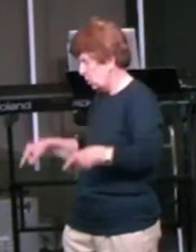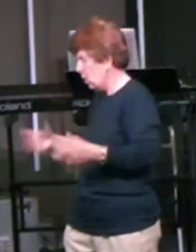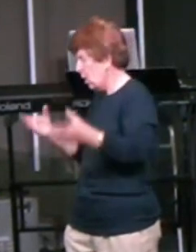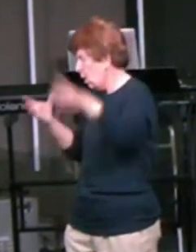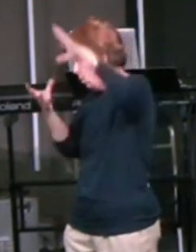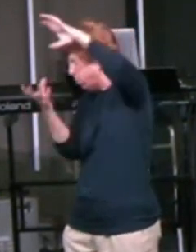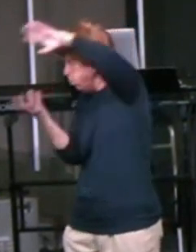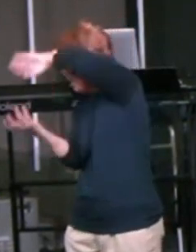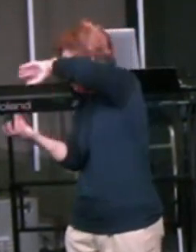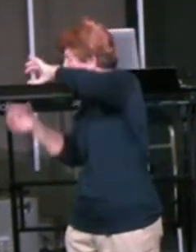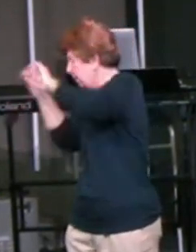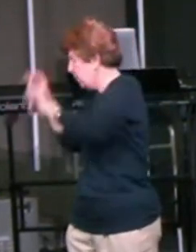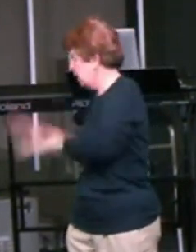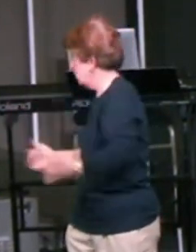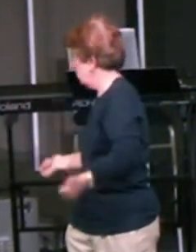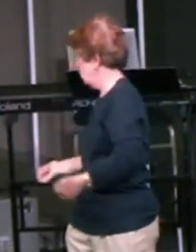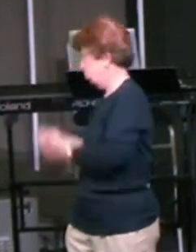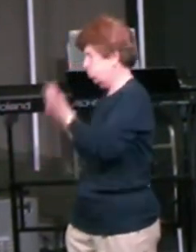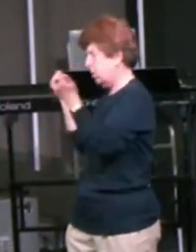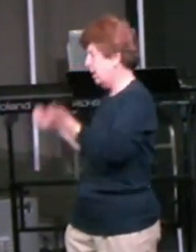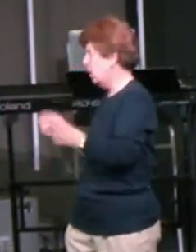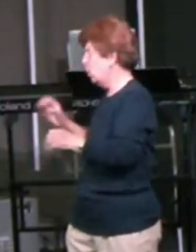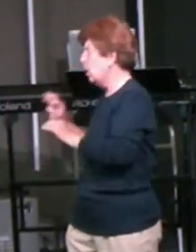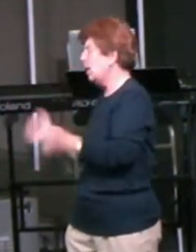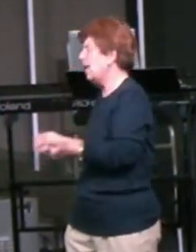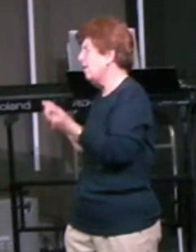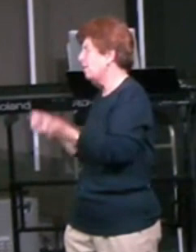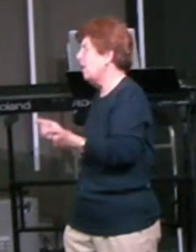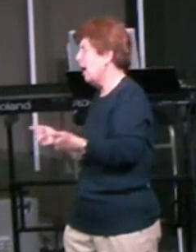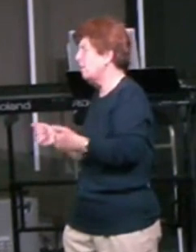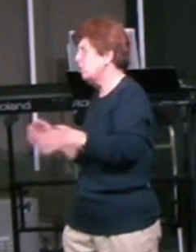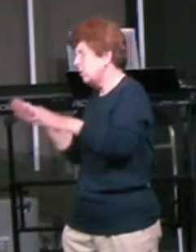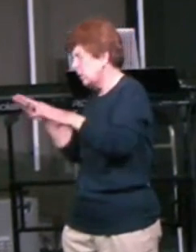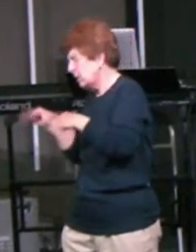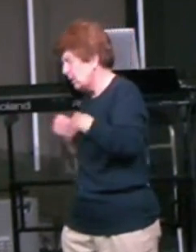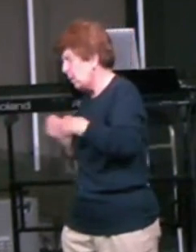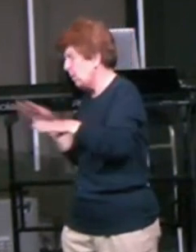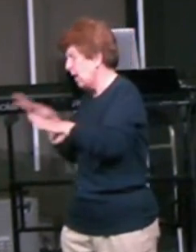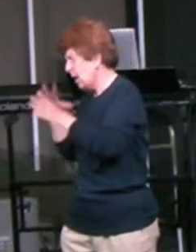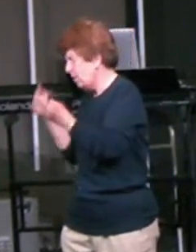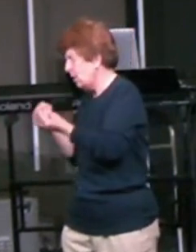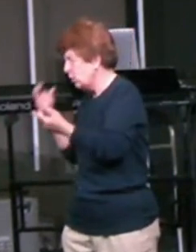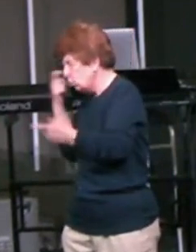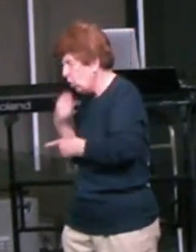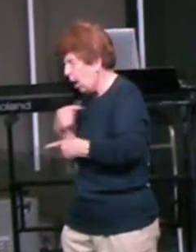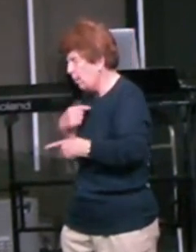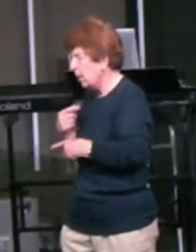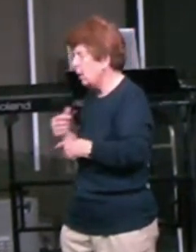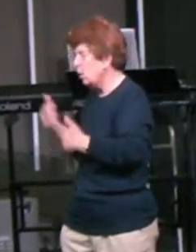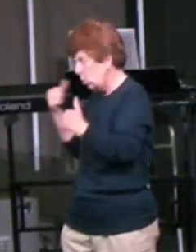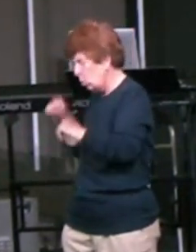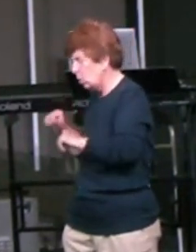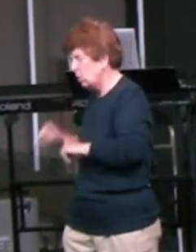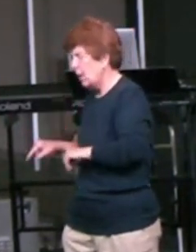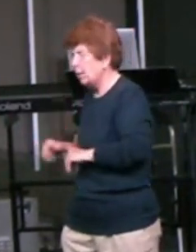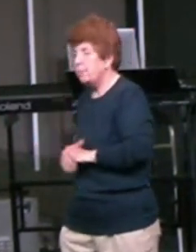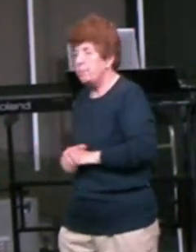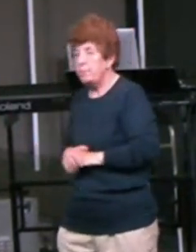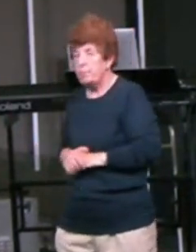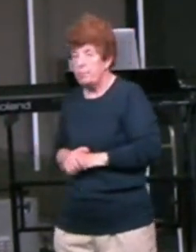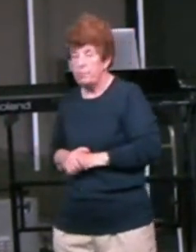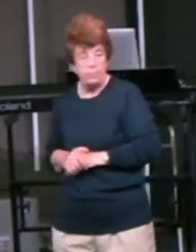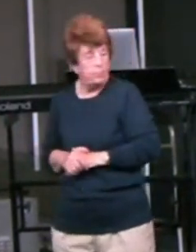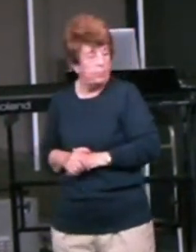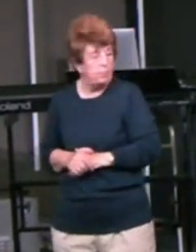pour out a blessing so great you won't have enough room to take it in. Try me, put me to the test.